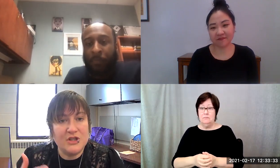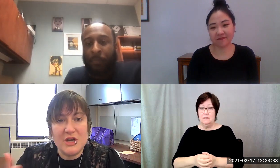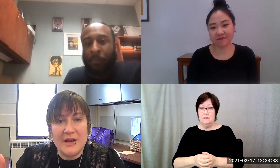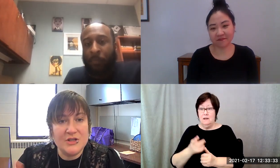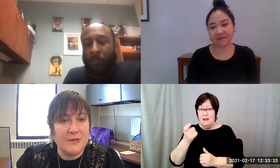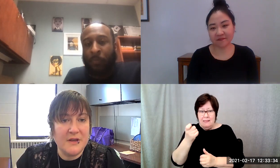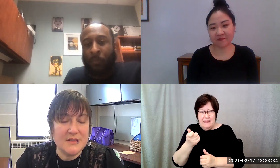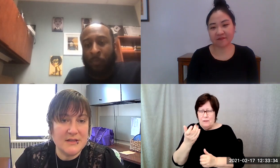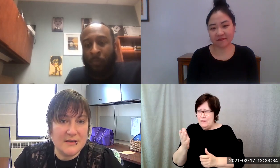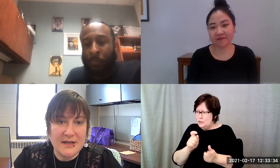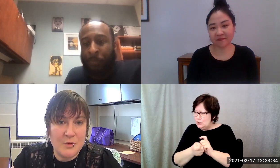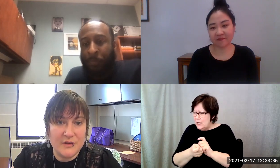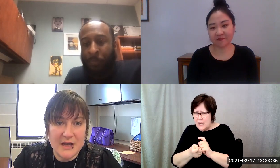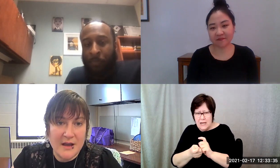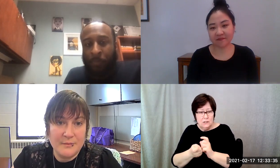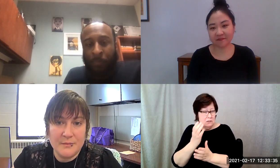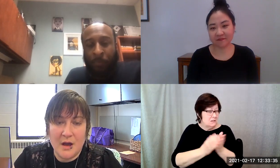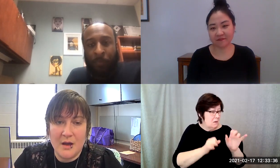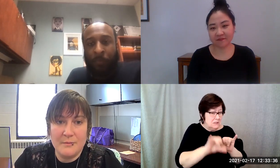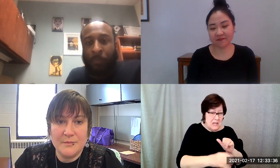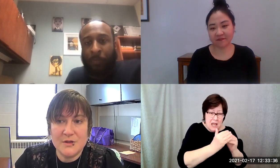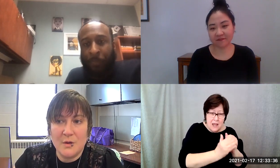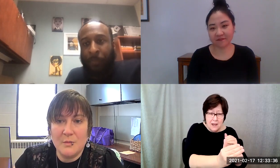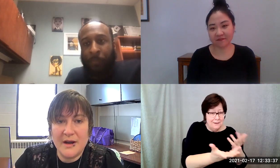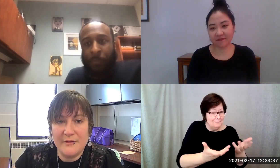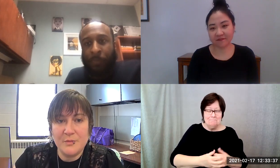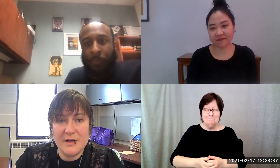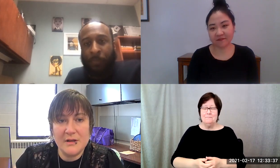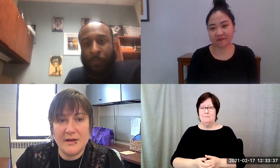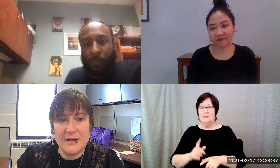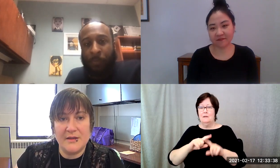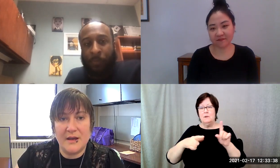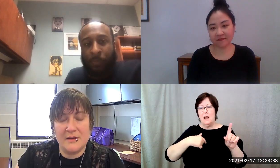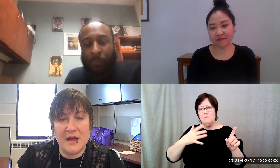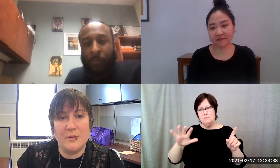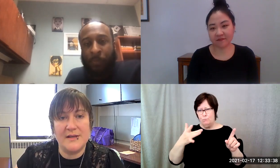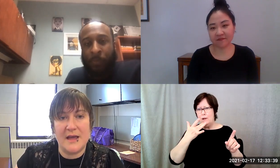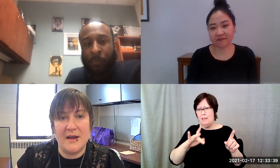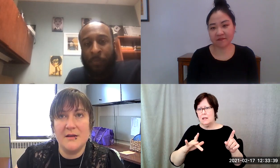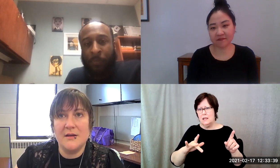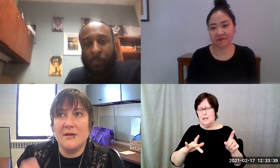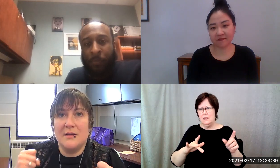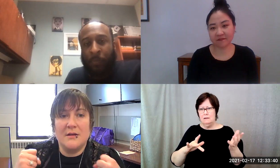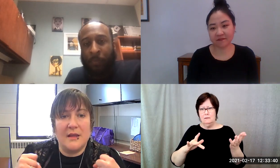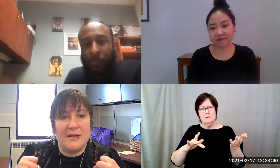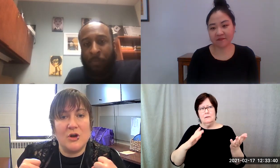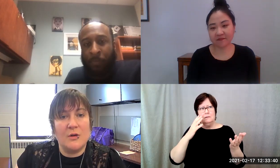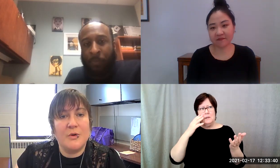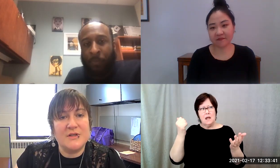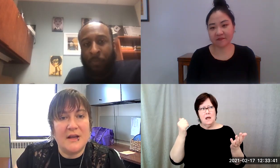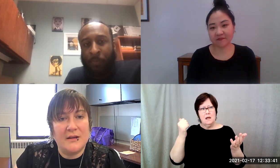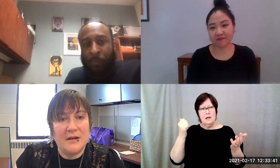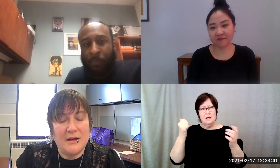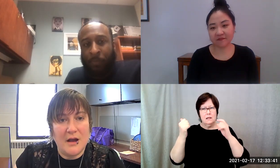little bits change, some things stay the same over time. But I've been pretty lucky that in a lot of ways that